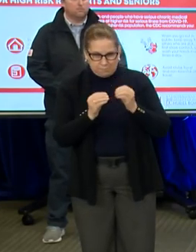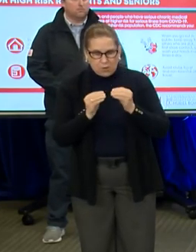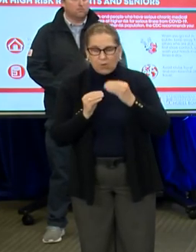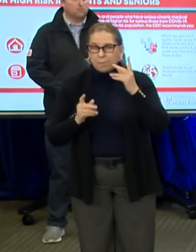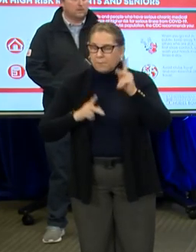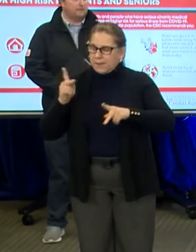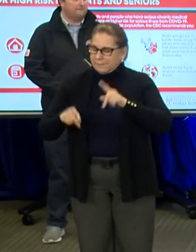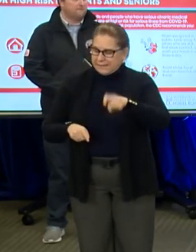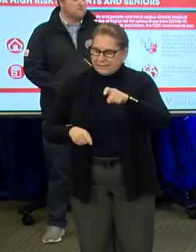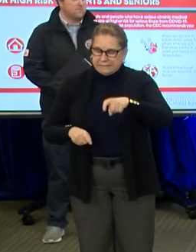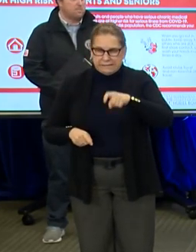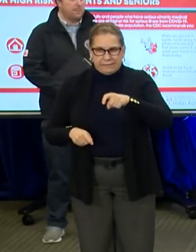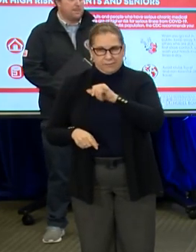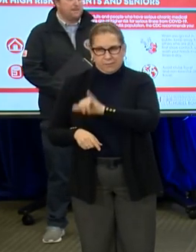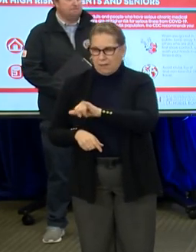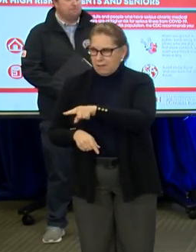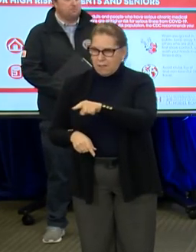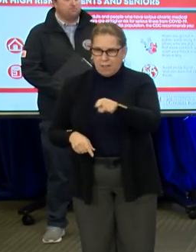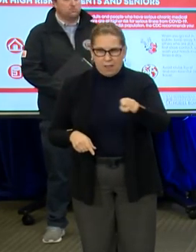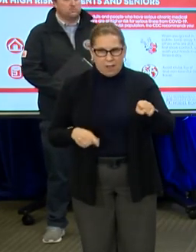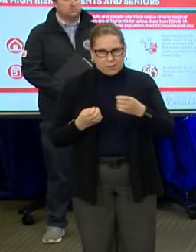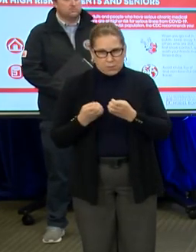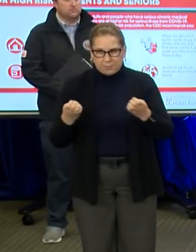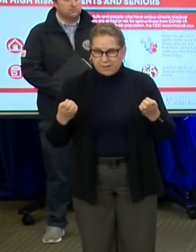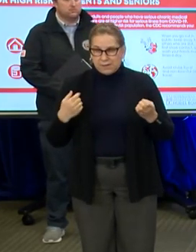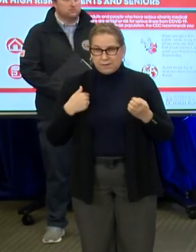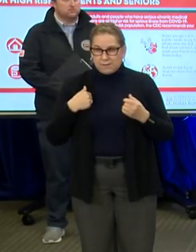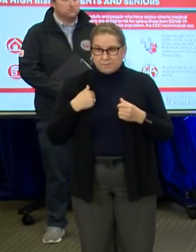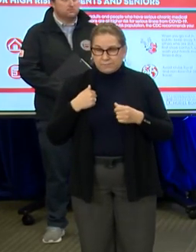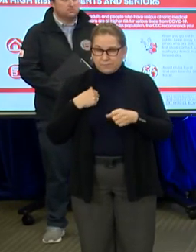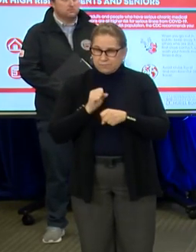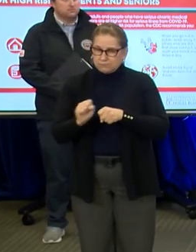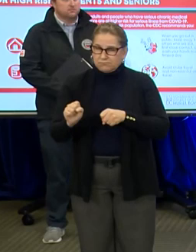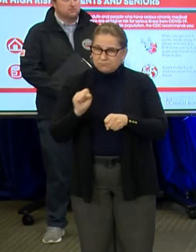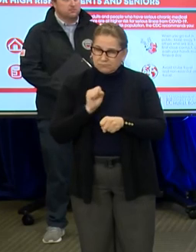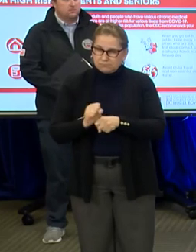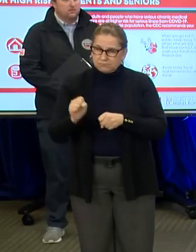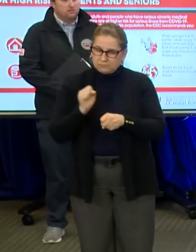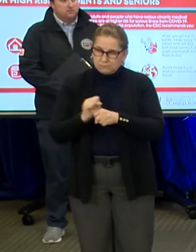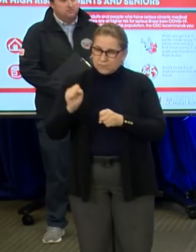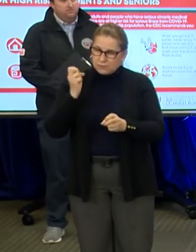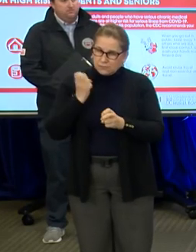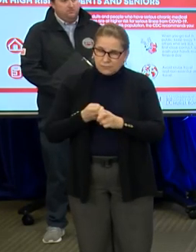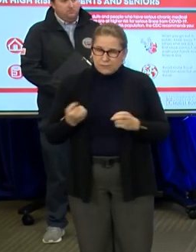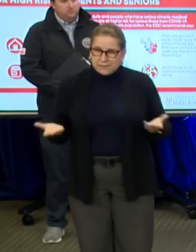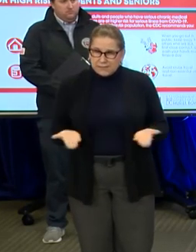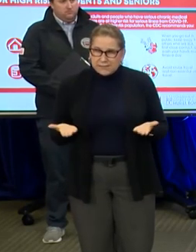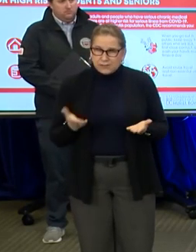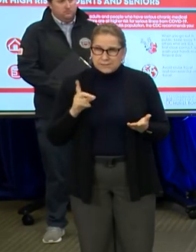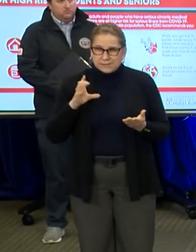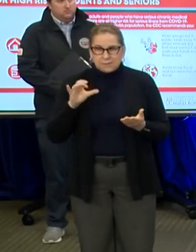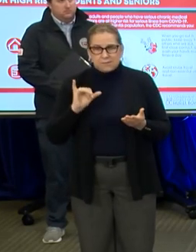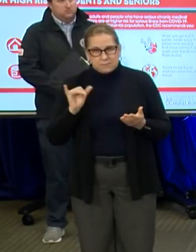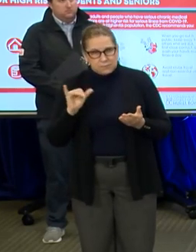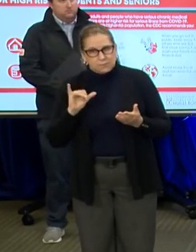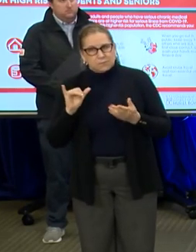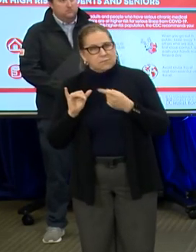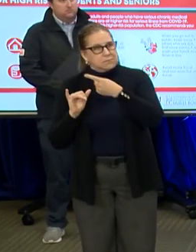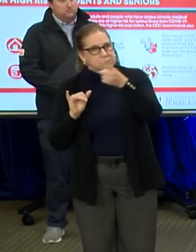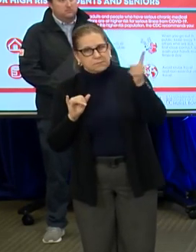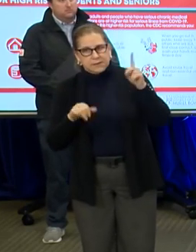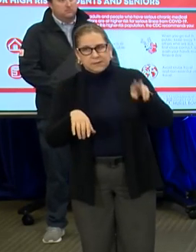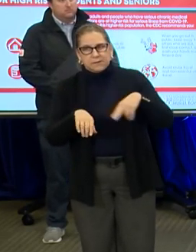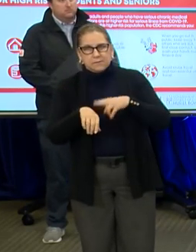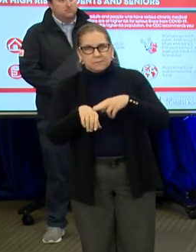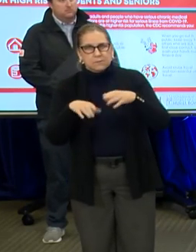need national leadership. We need states and hospitals and labs coordinating, not competing. And I know that the